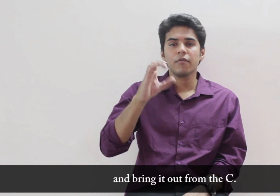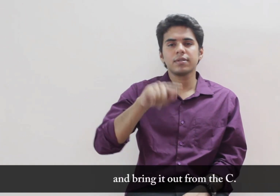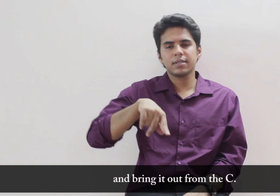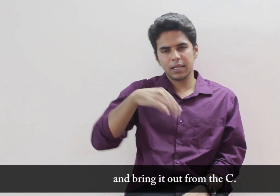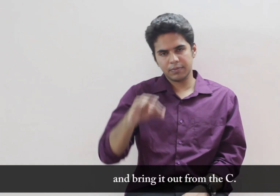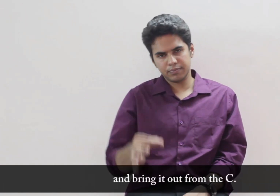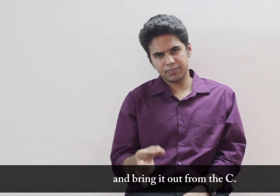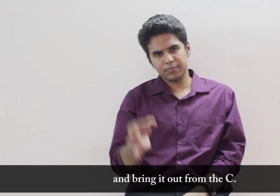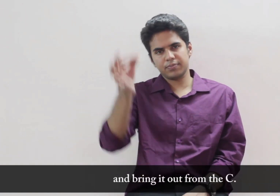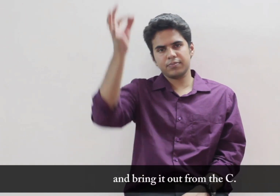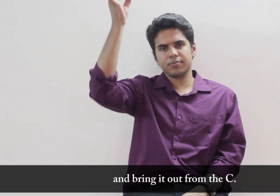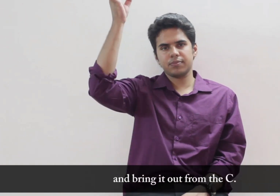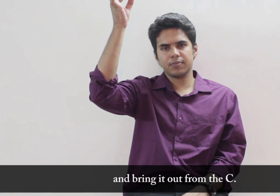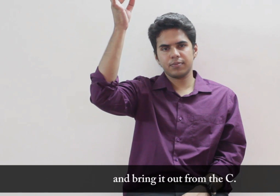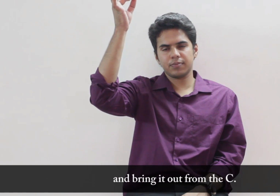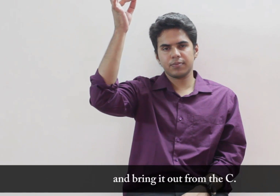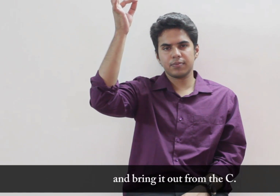And bring it out from the C.